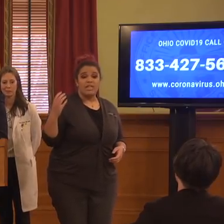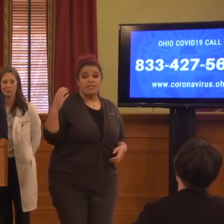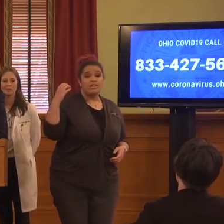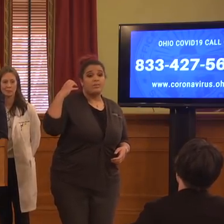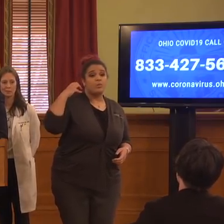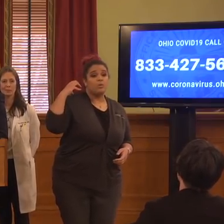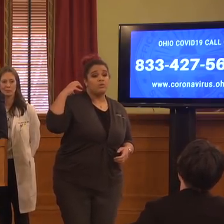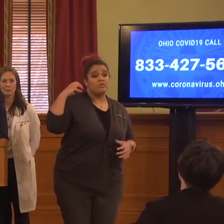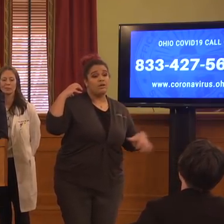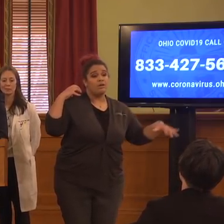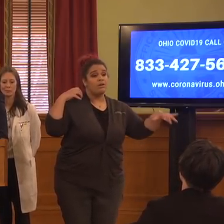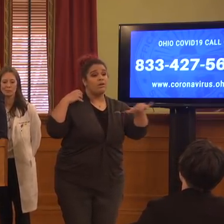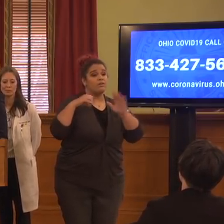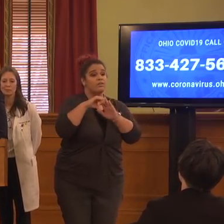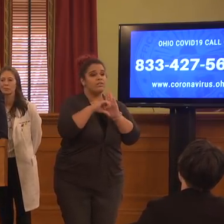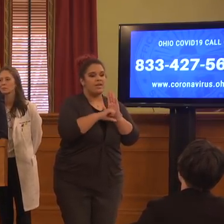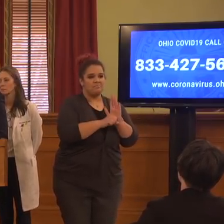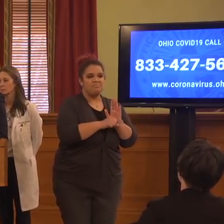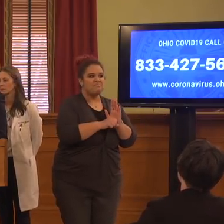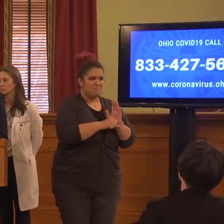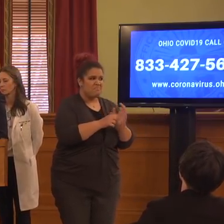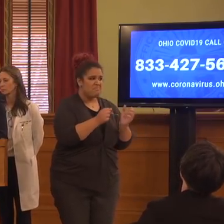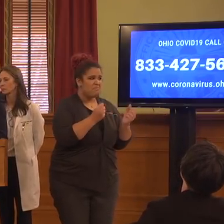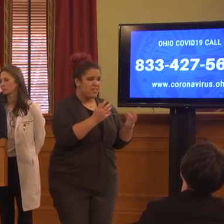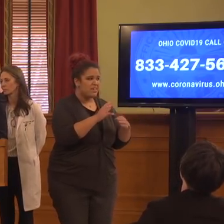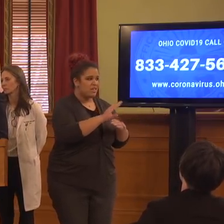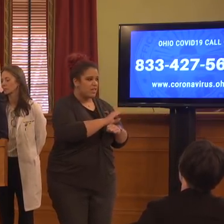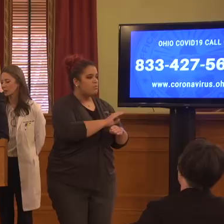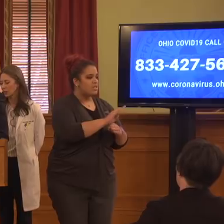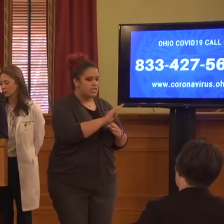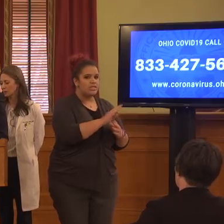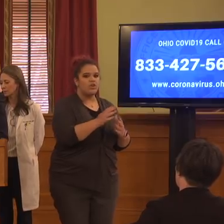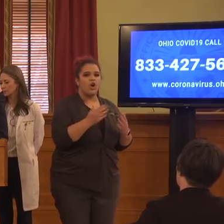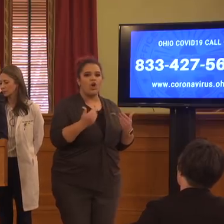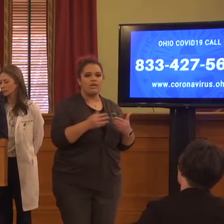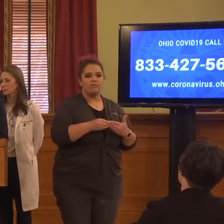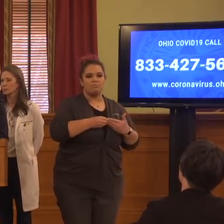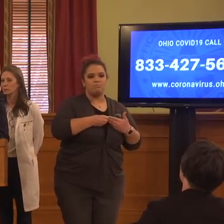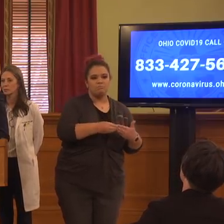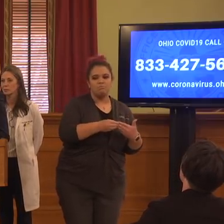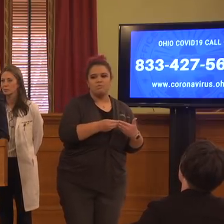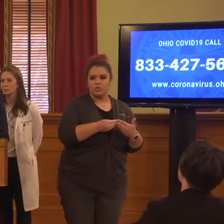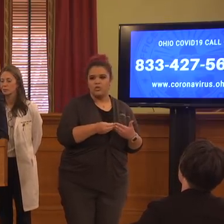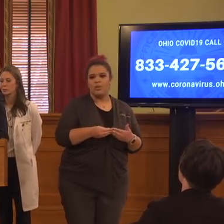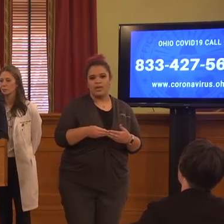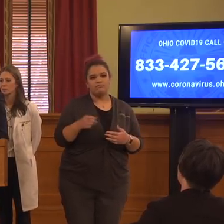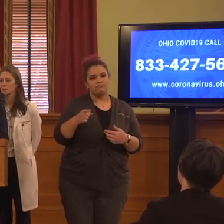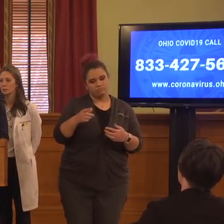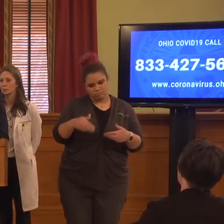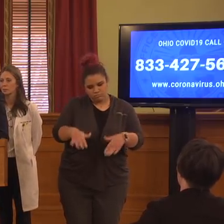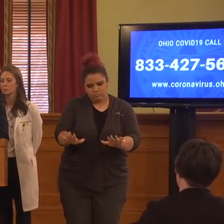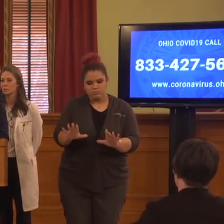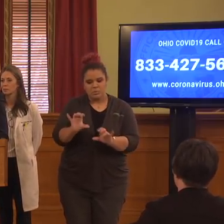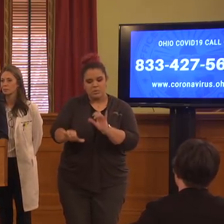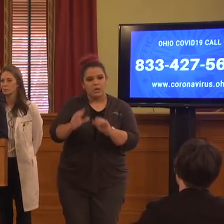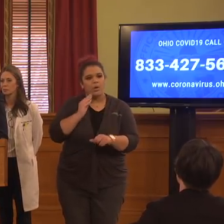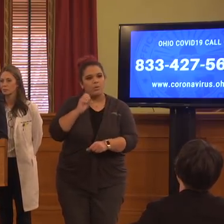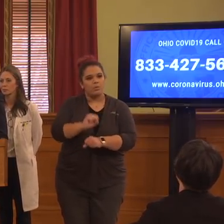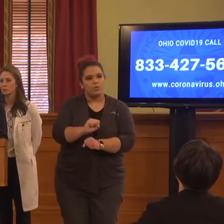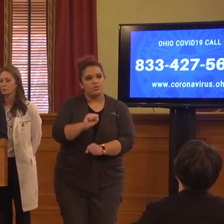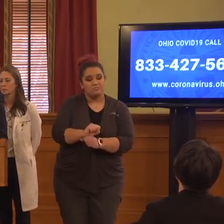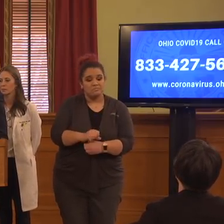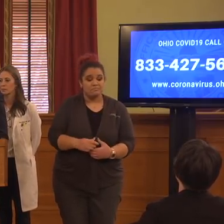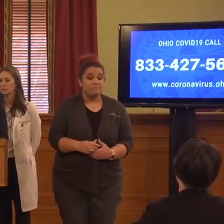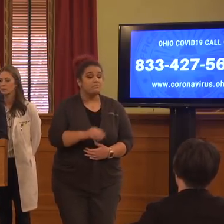taking action to allow, in the cases that they can, for their employees to work from home. This is, as Dr. Acton